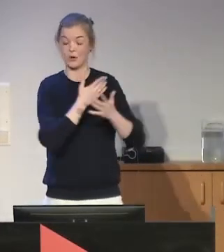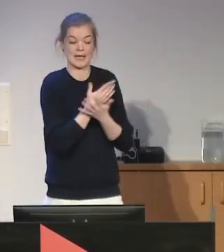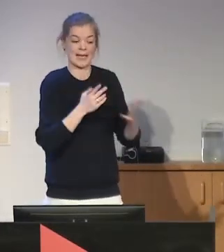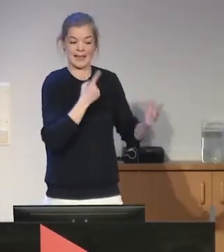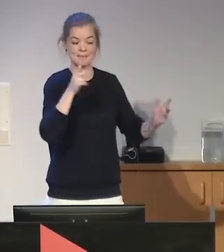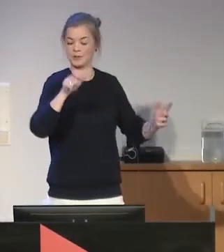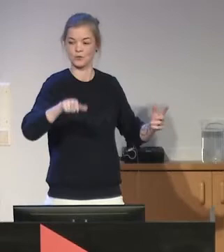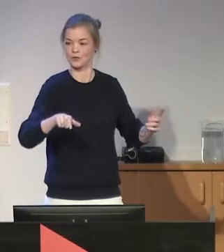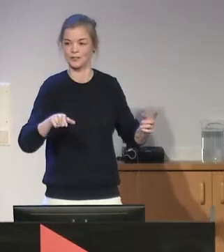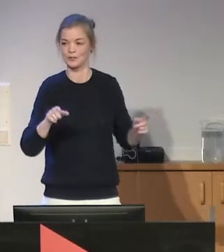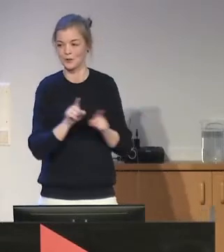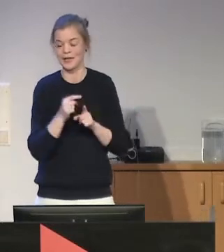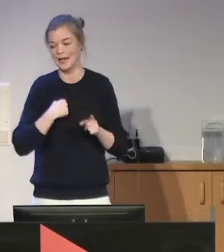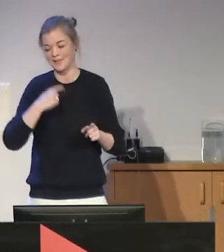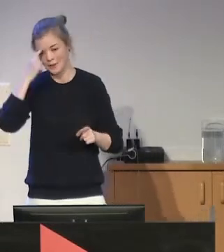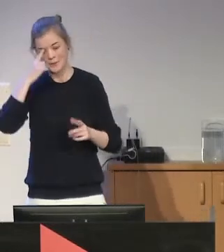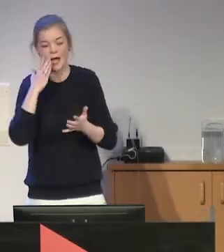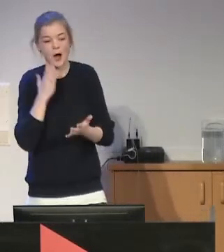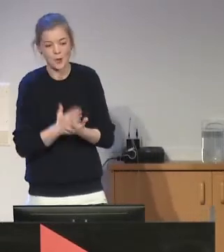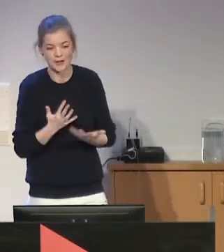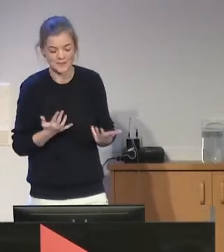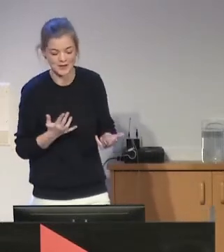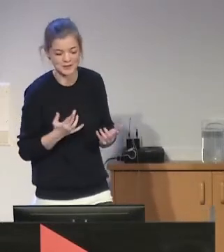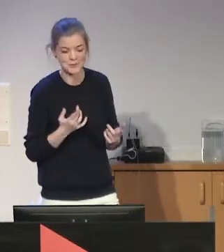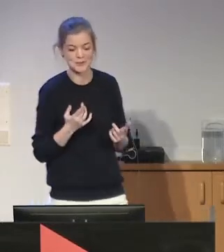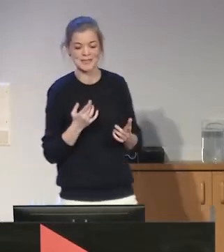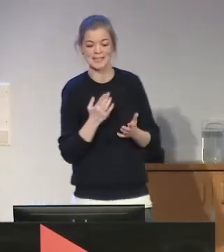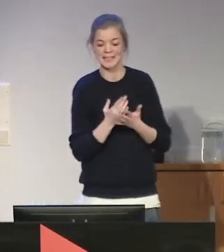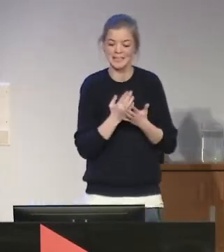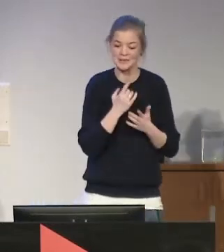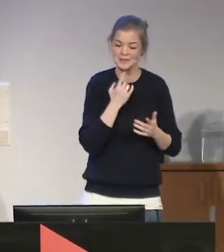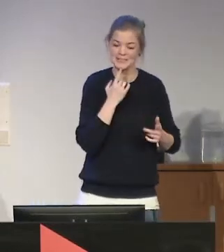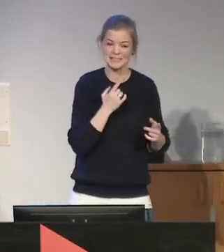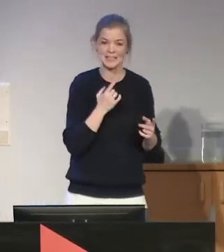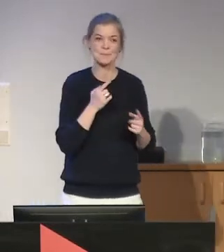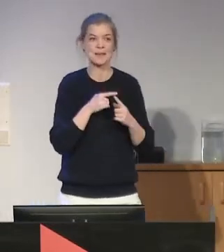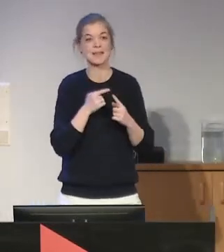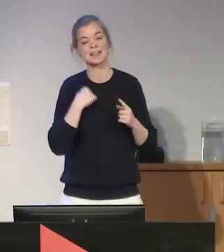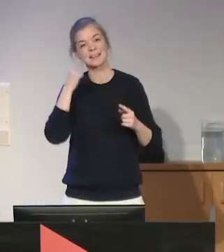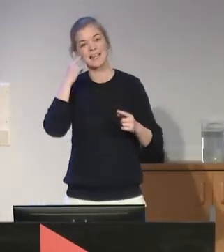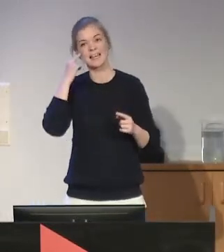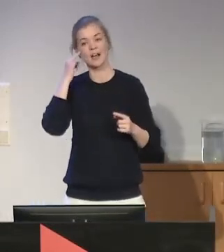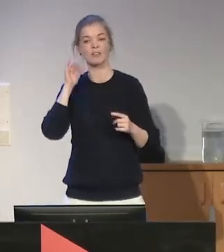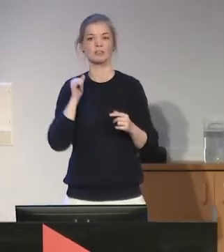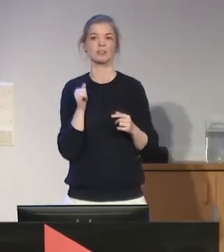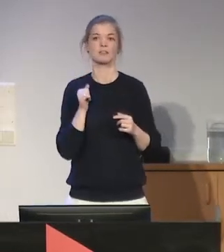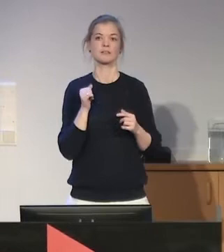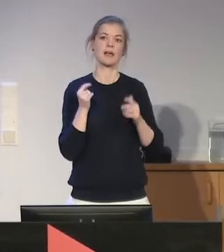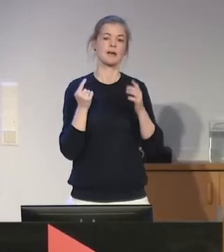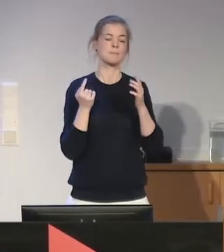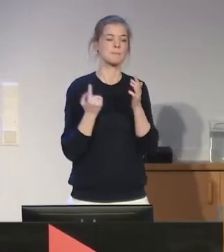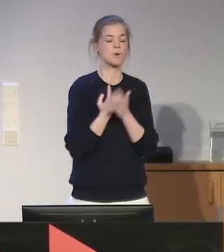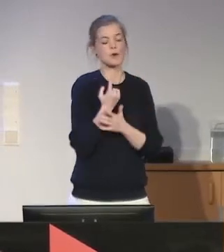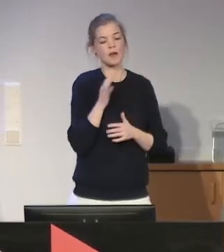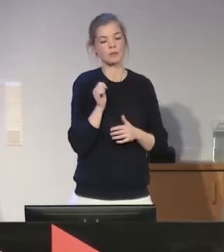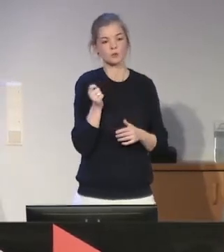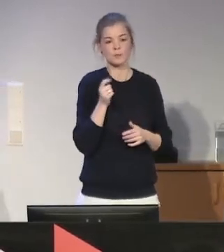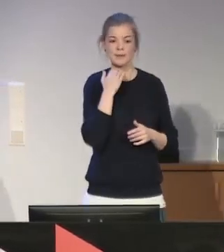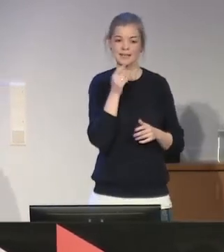In this film, there's nobody's there who doesn't know any sign language. But so I don't know really if I can